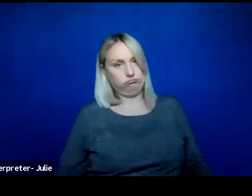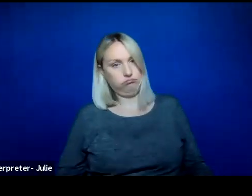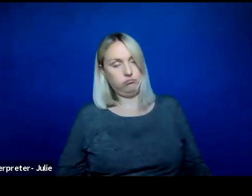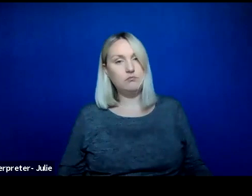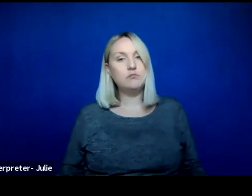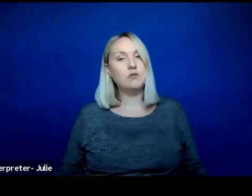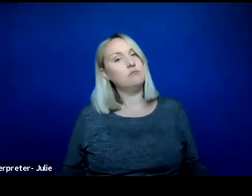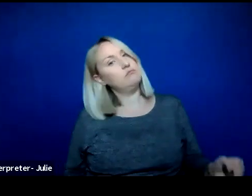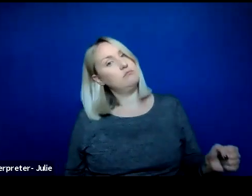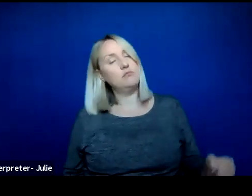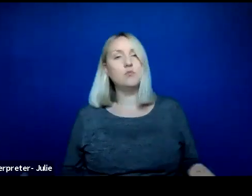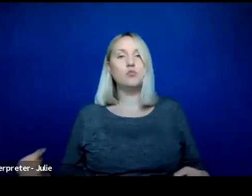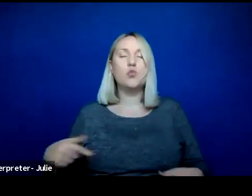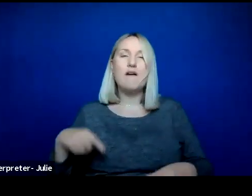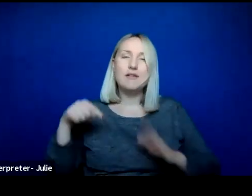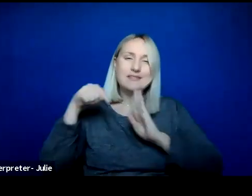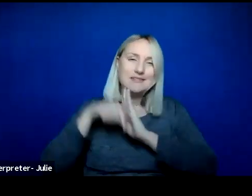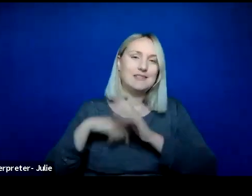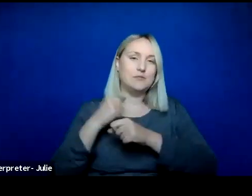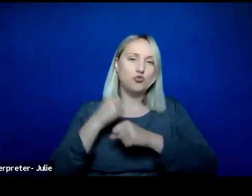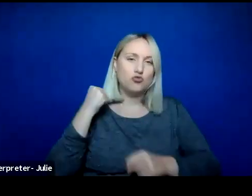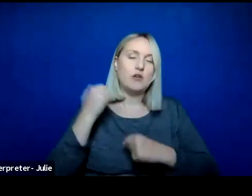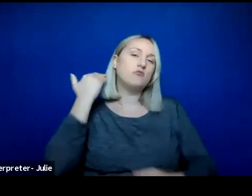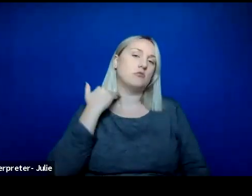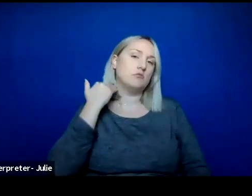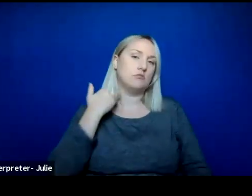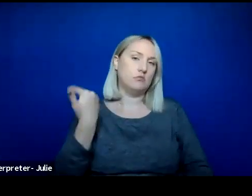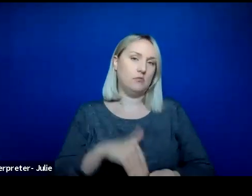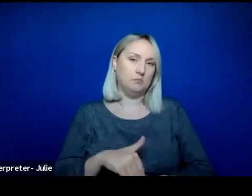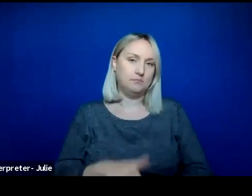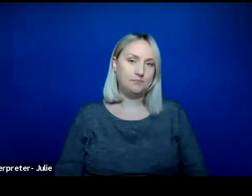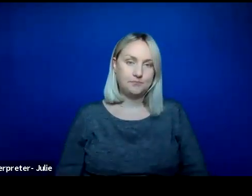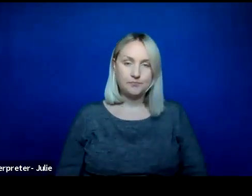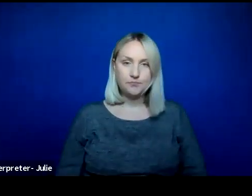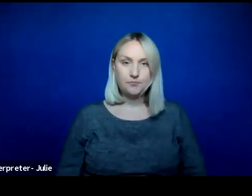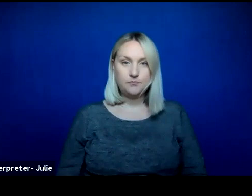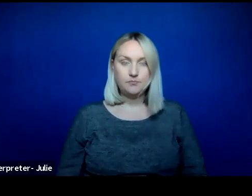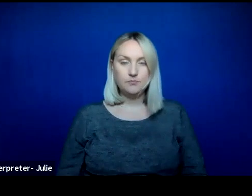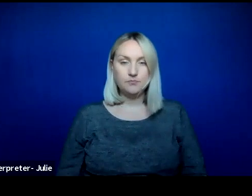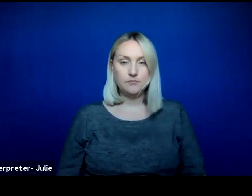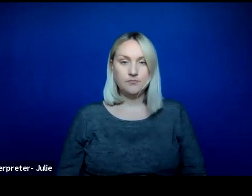give you a nice deep stretch across the neck and over the shoulder.